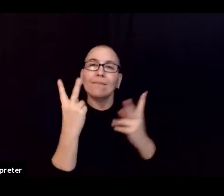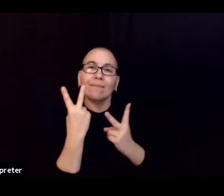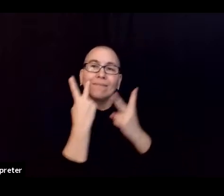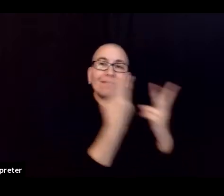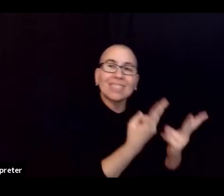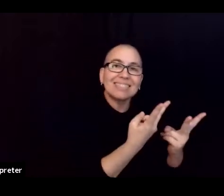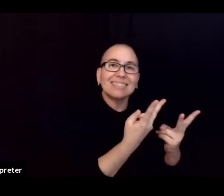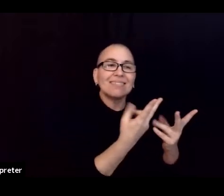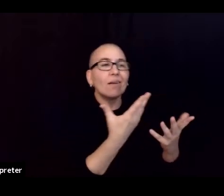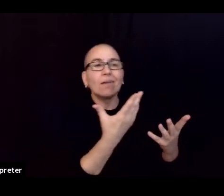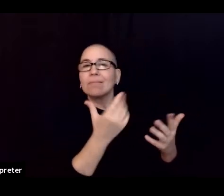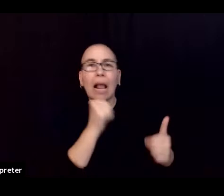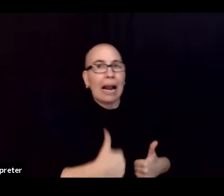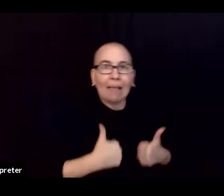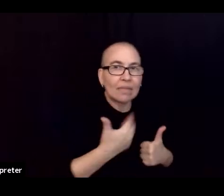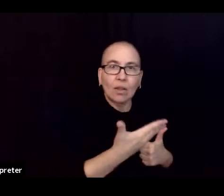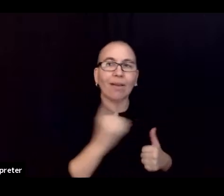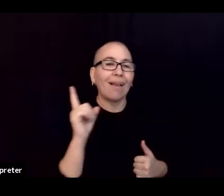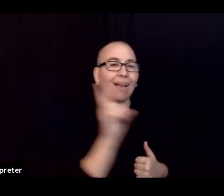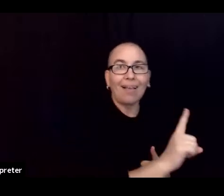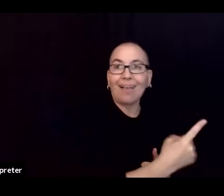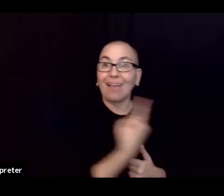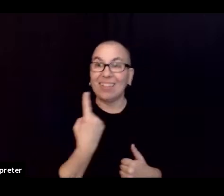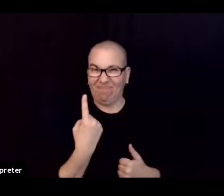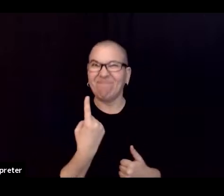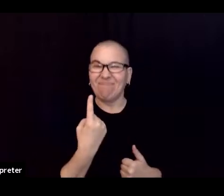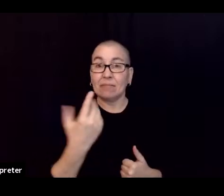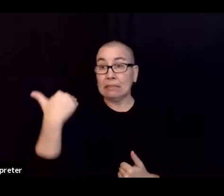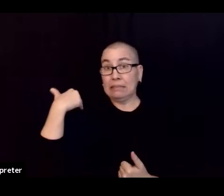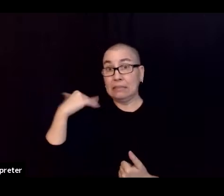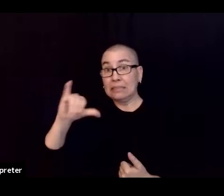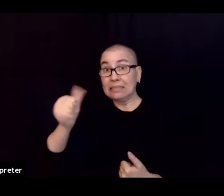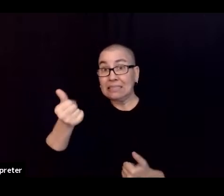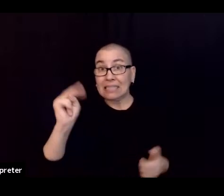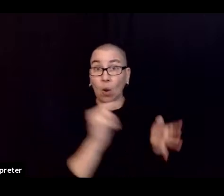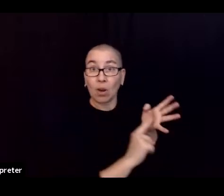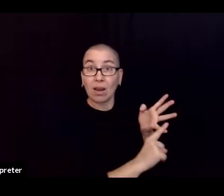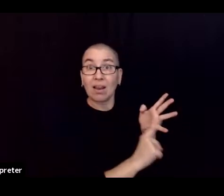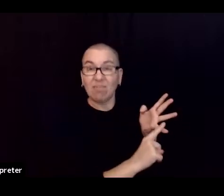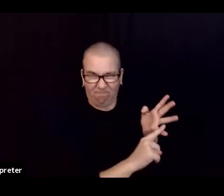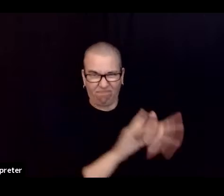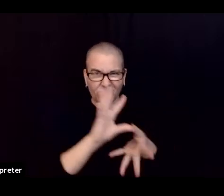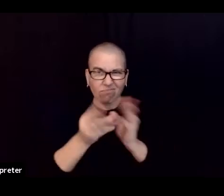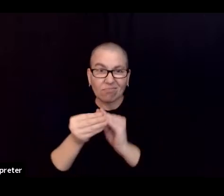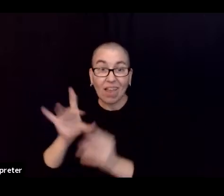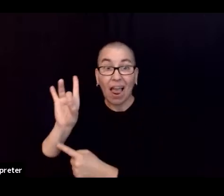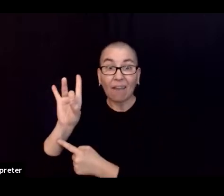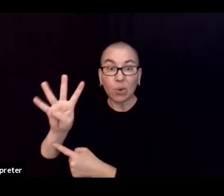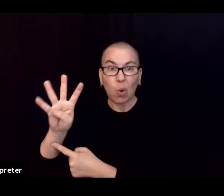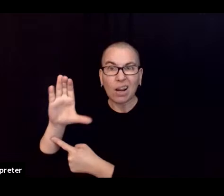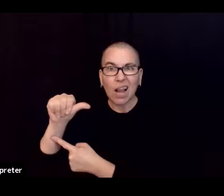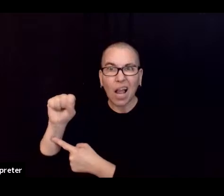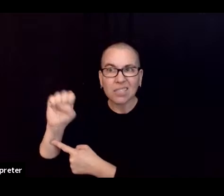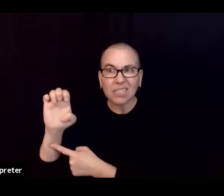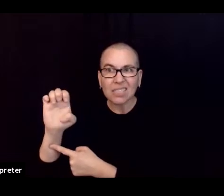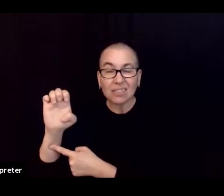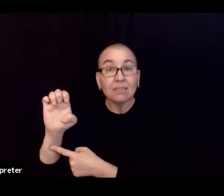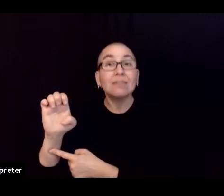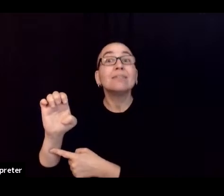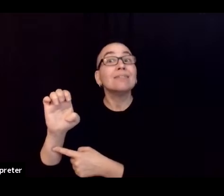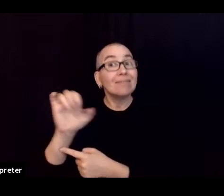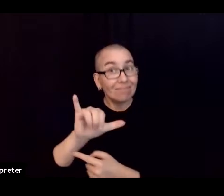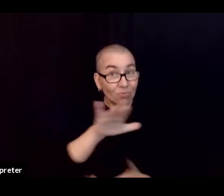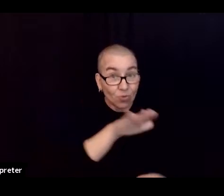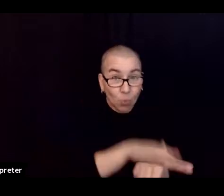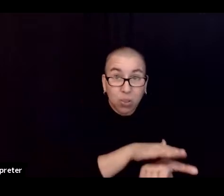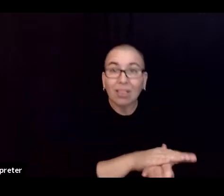January, at least 84 cases of COVID-19 have been linked to participants in both school-sponsored and club sports